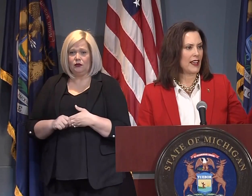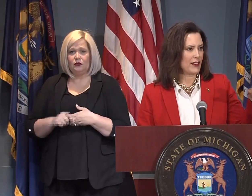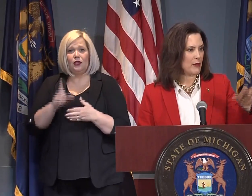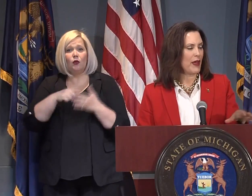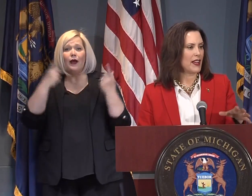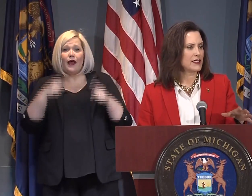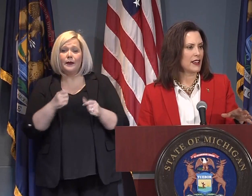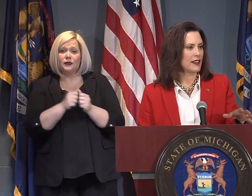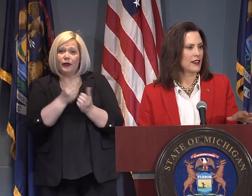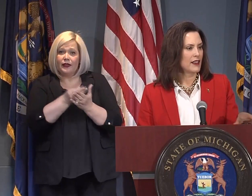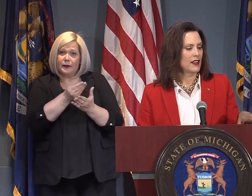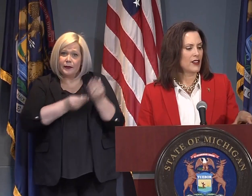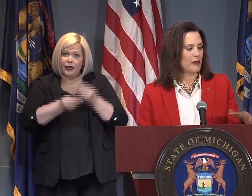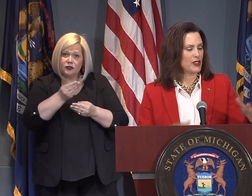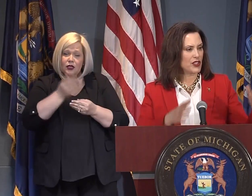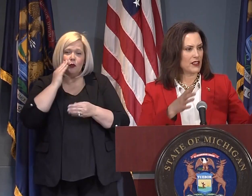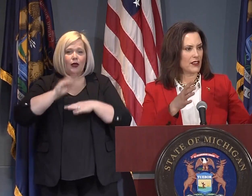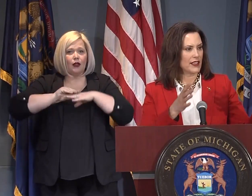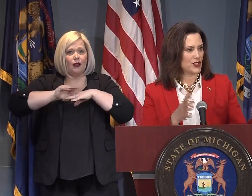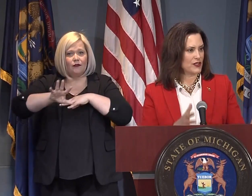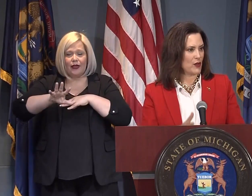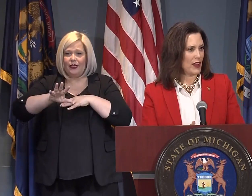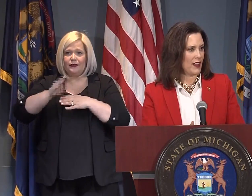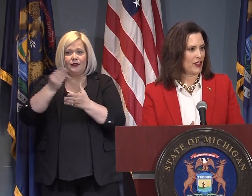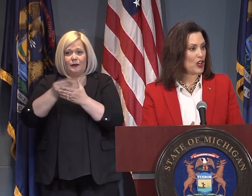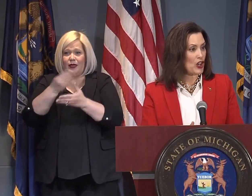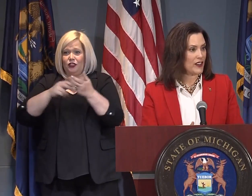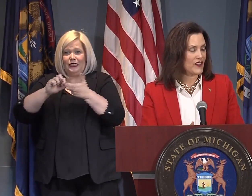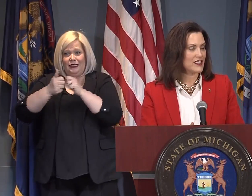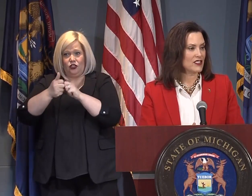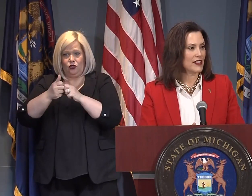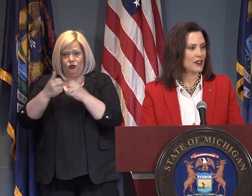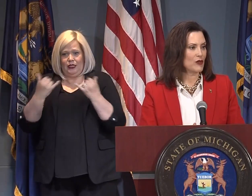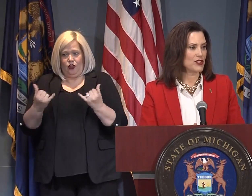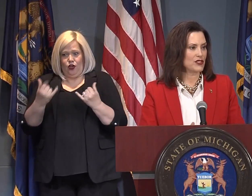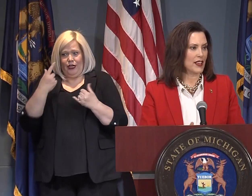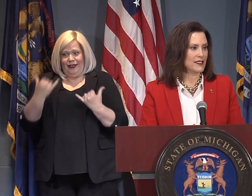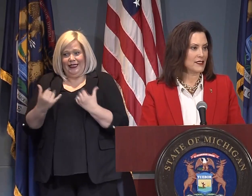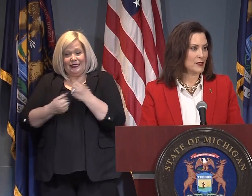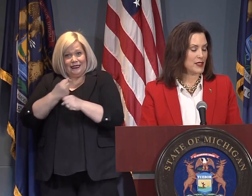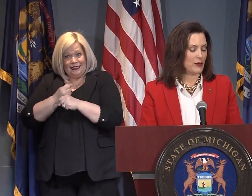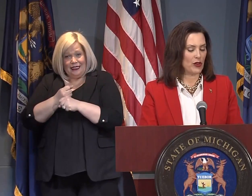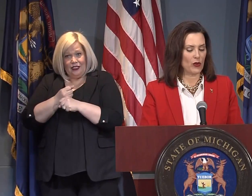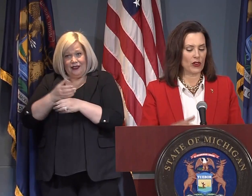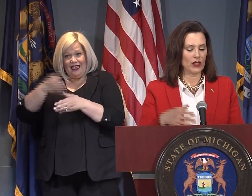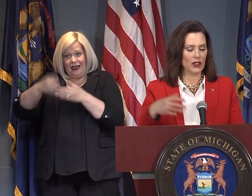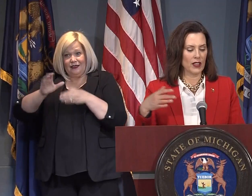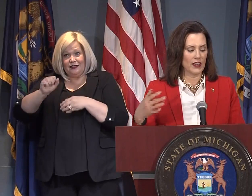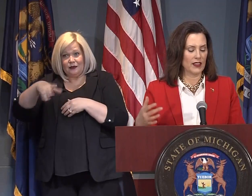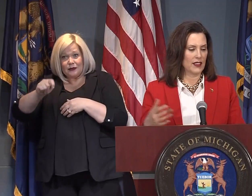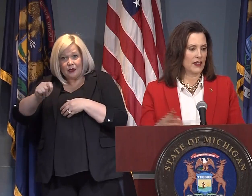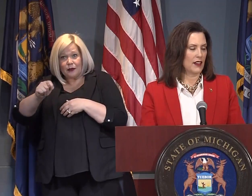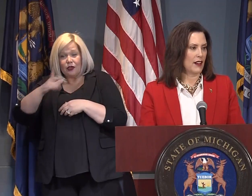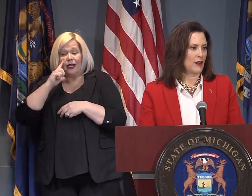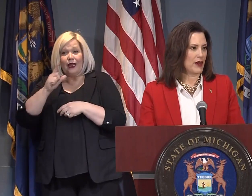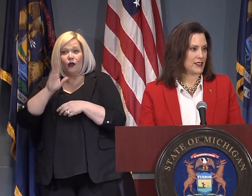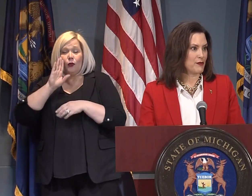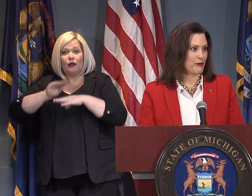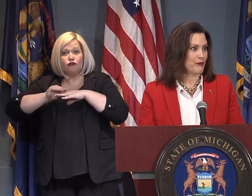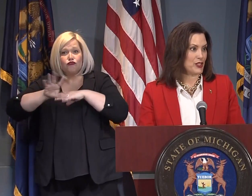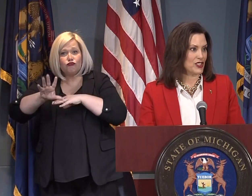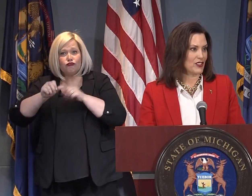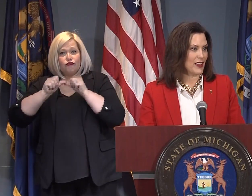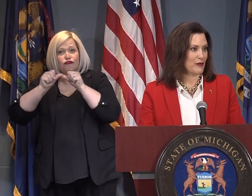absolutely going to have an impact on the budget issues that we have in the current fiscal year, which ends in September, or the